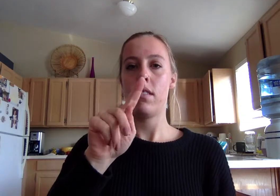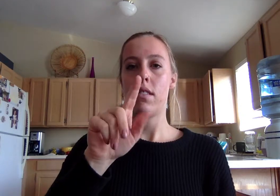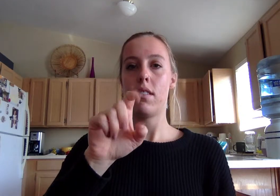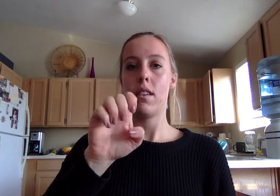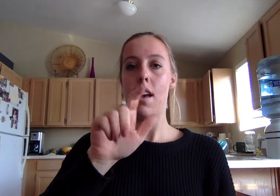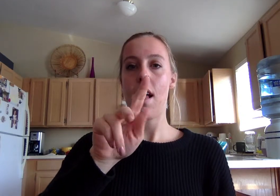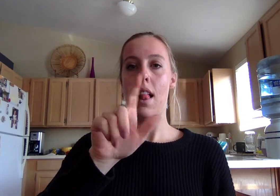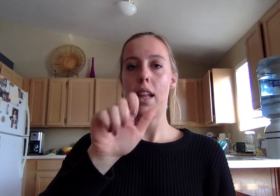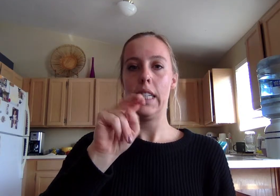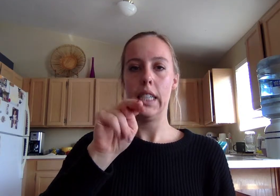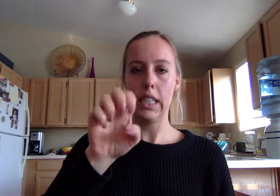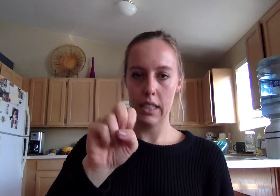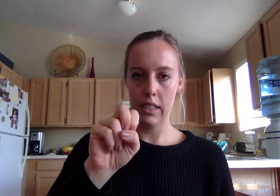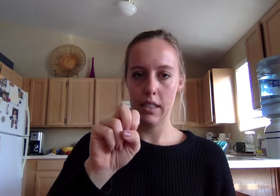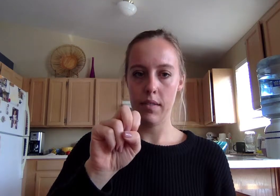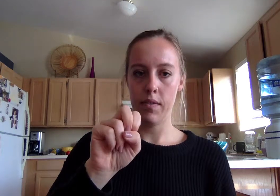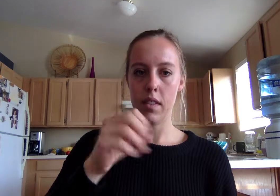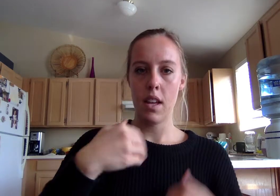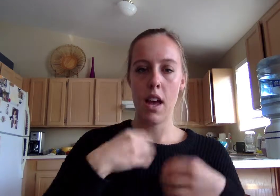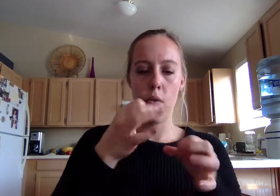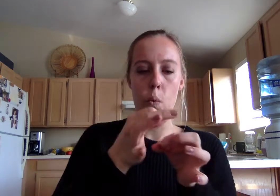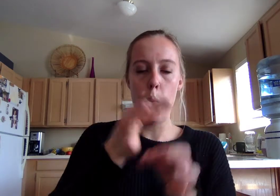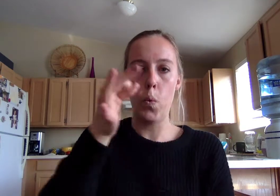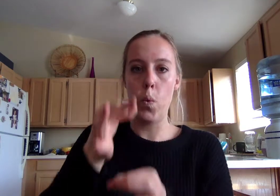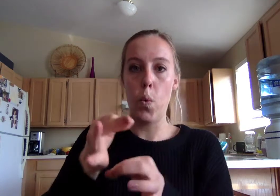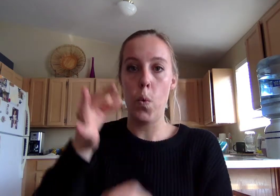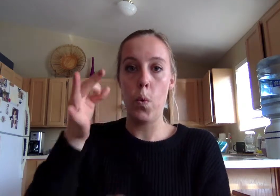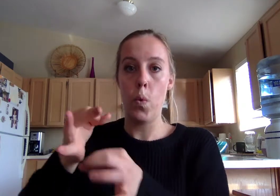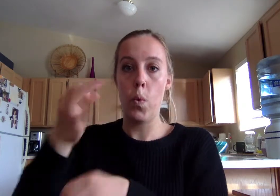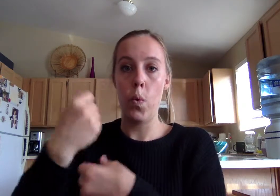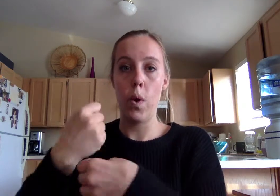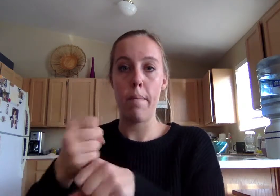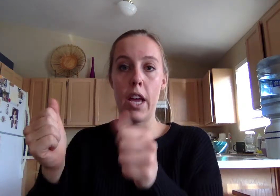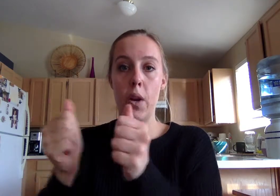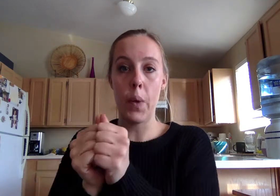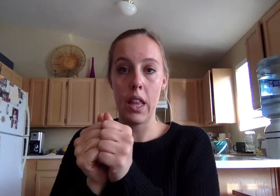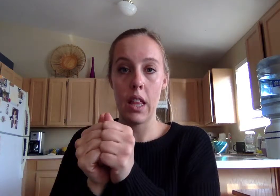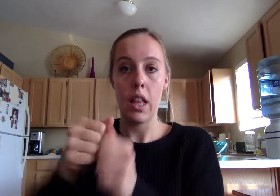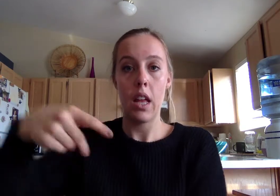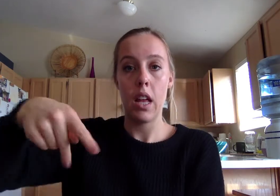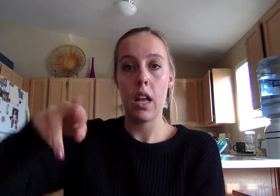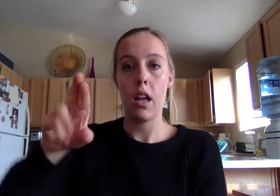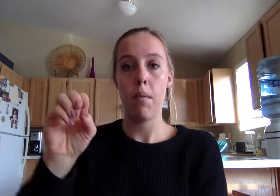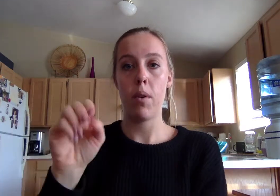thread-like microfilaments, which are made of protein, and